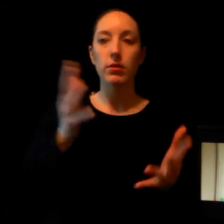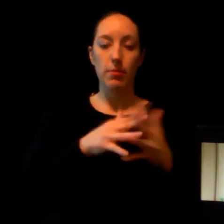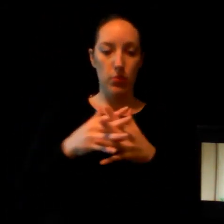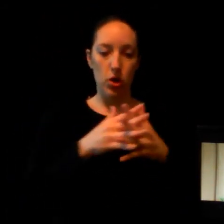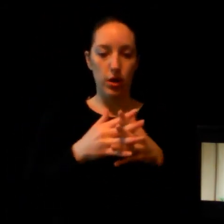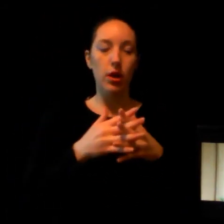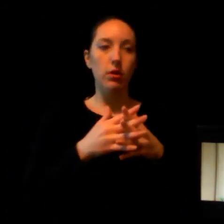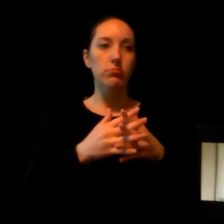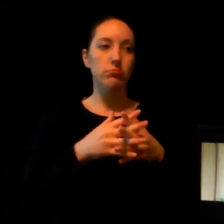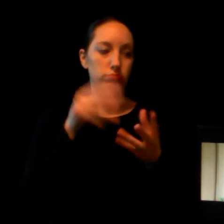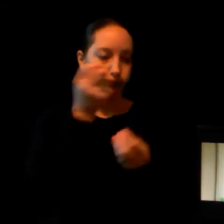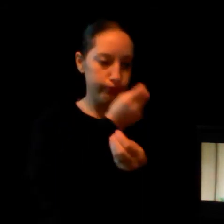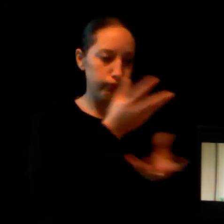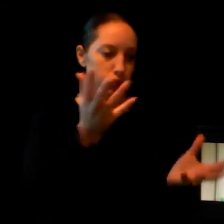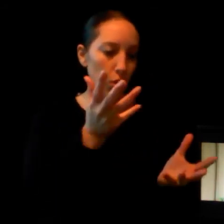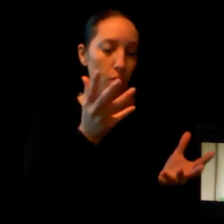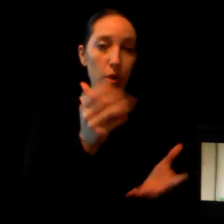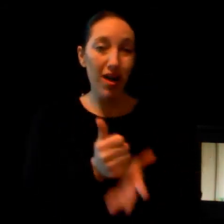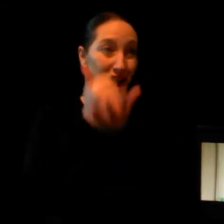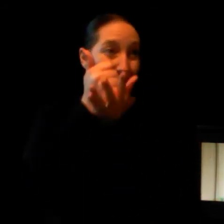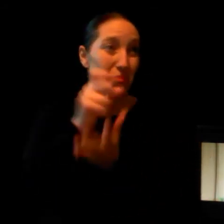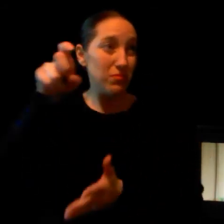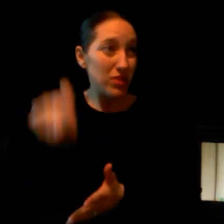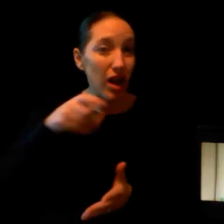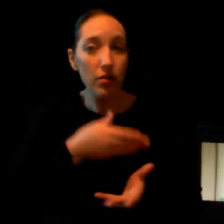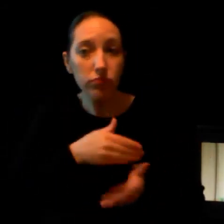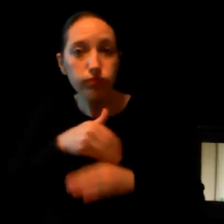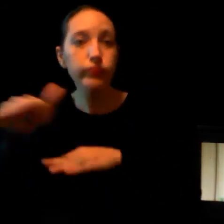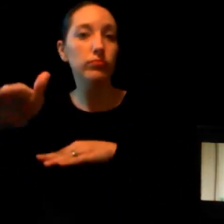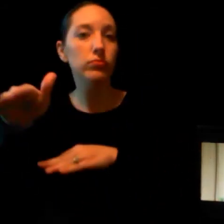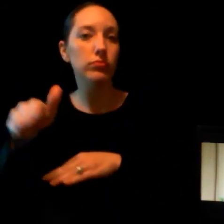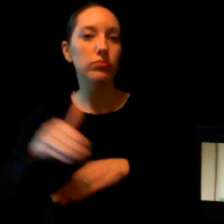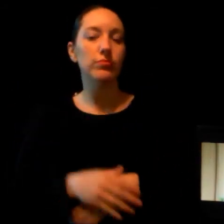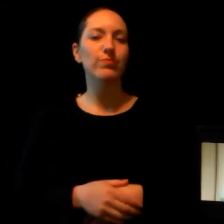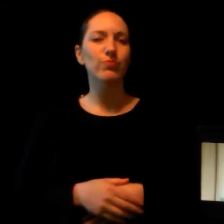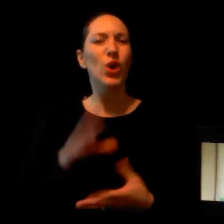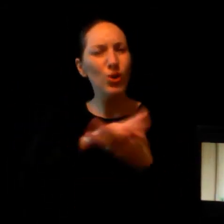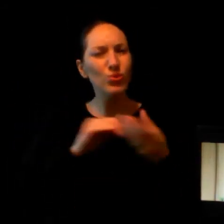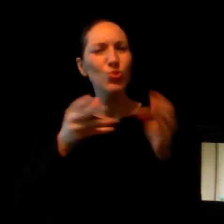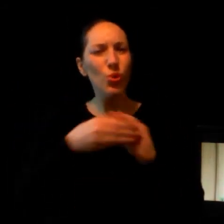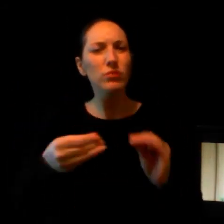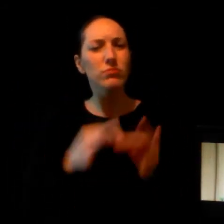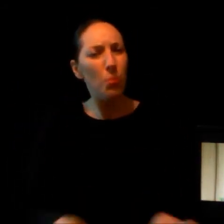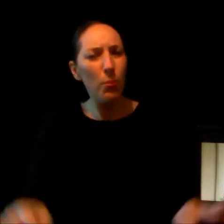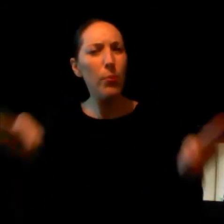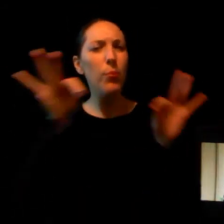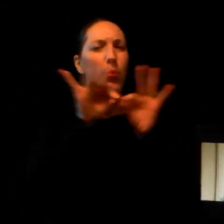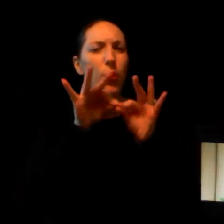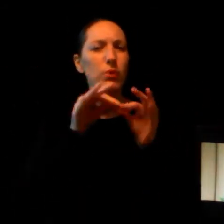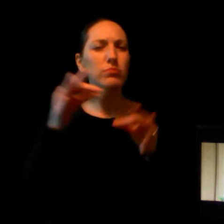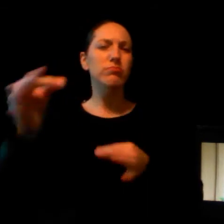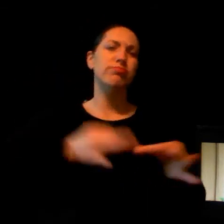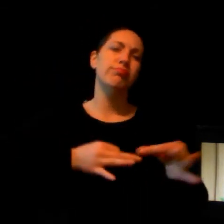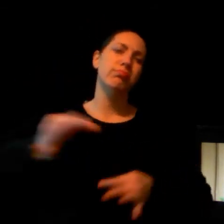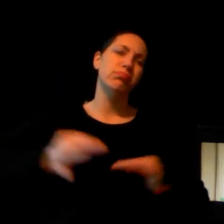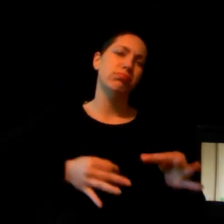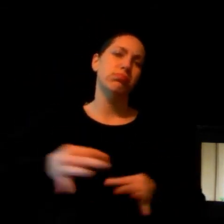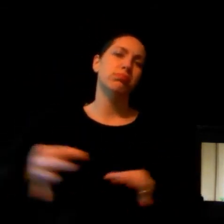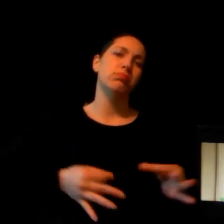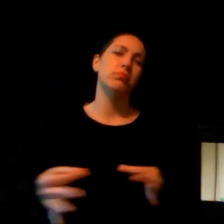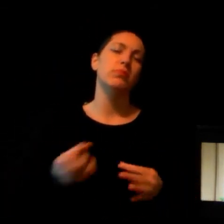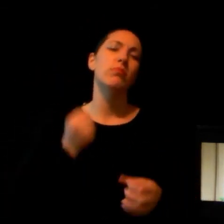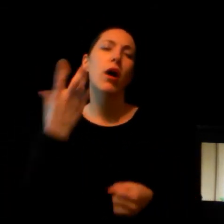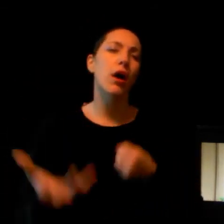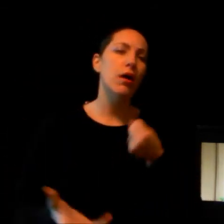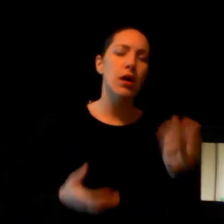help. Those are stories that need telling, and that's what all of you do best, whether